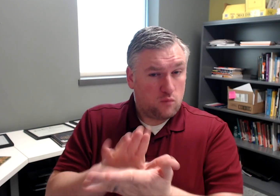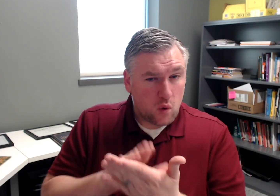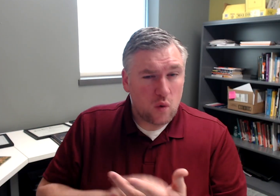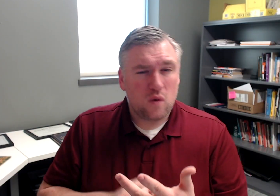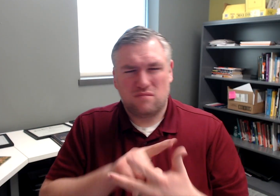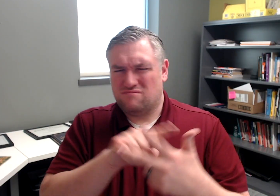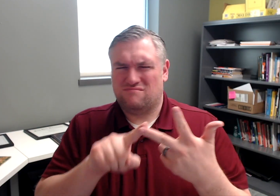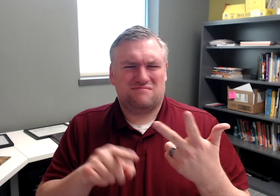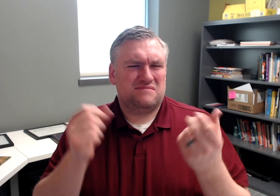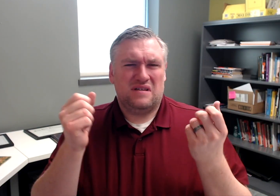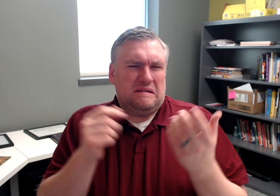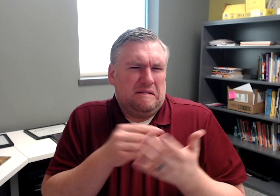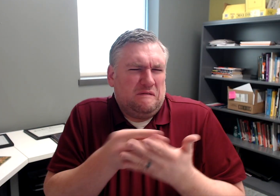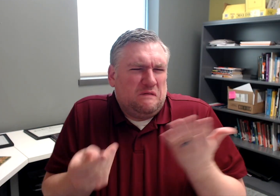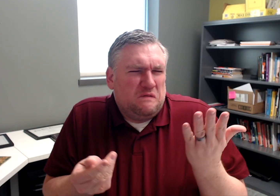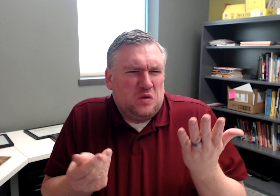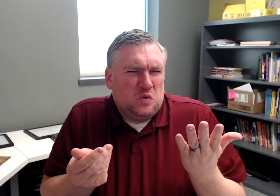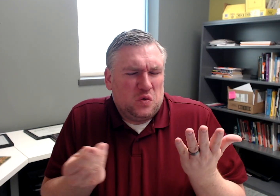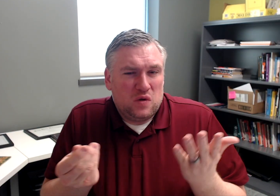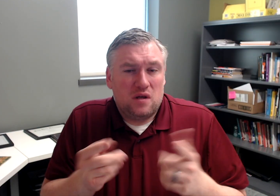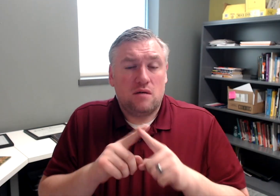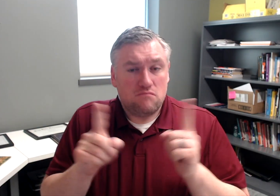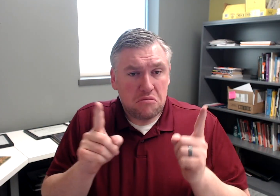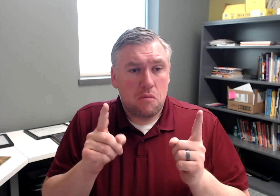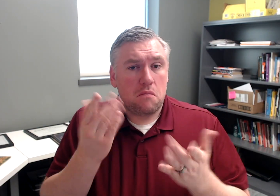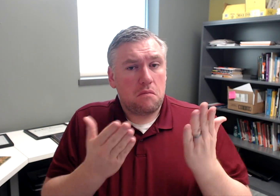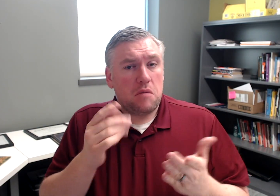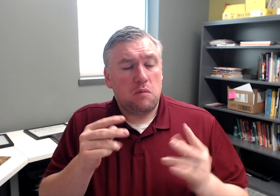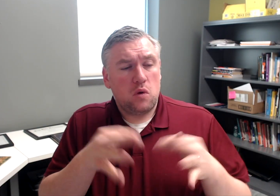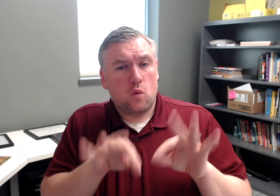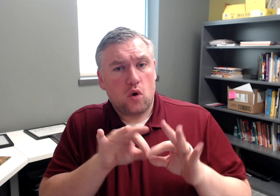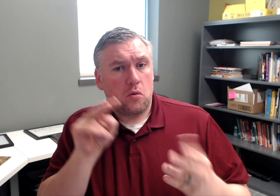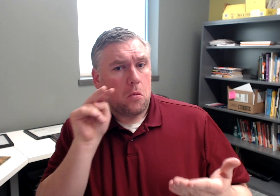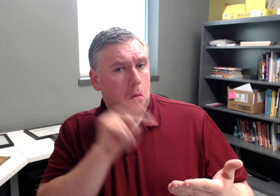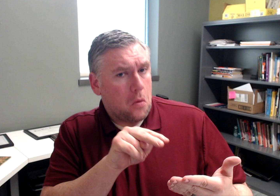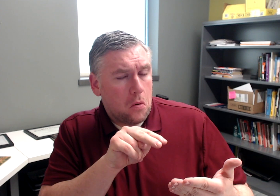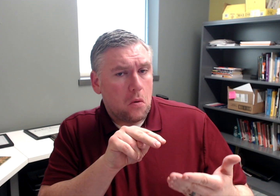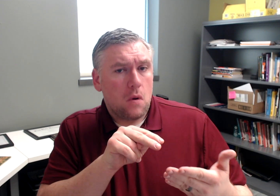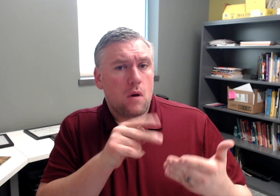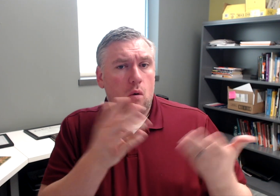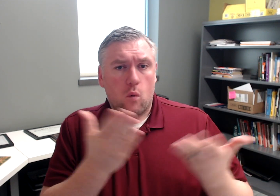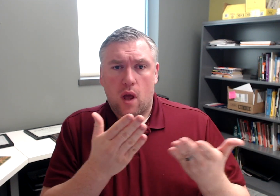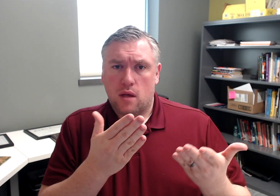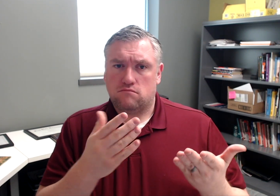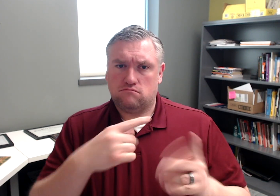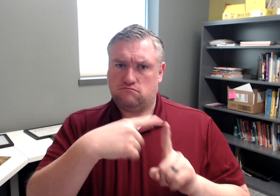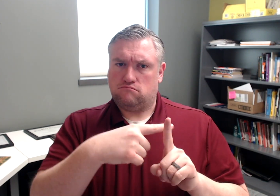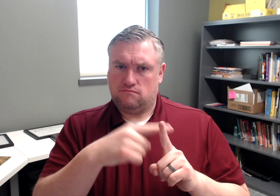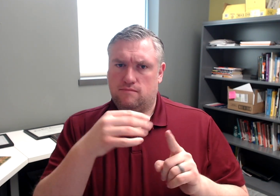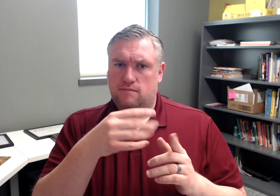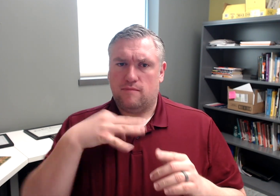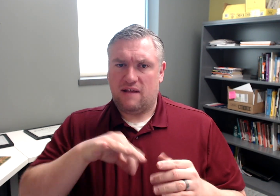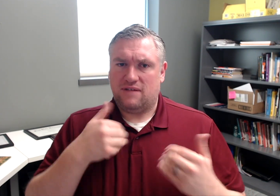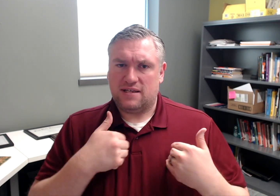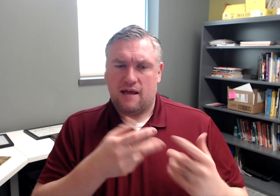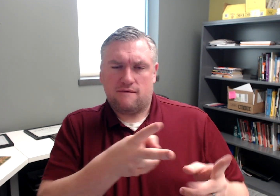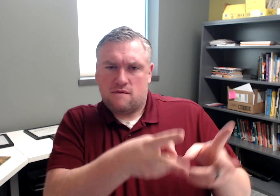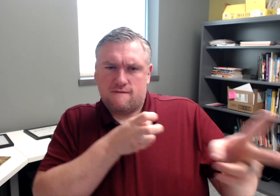NRSC, their approach. There's a few more, but maybe it's worth looking at these programs, seeing what benefits